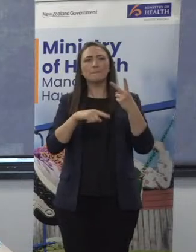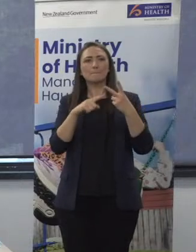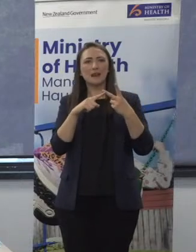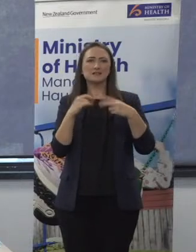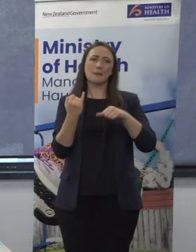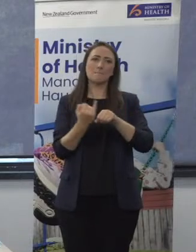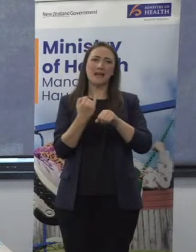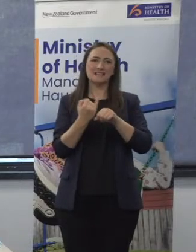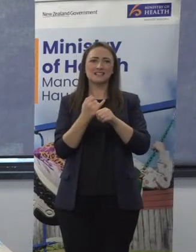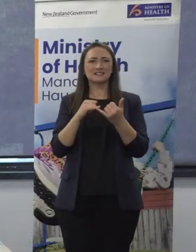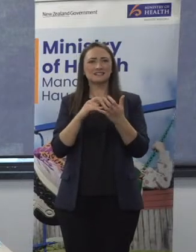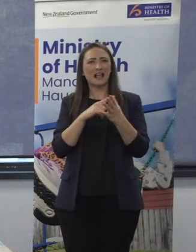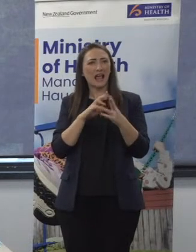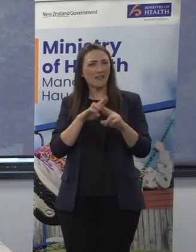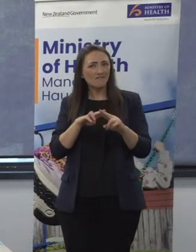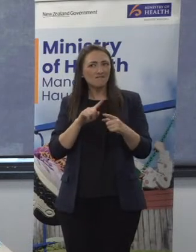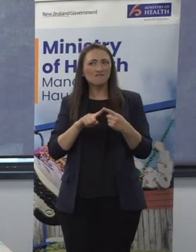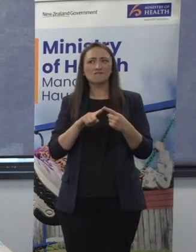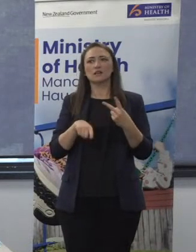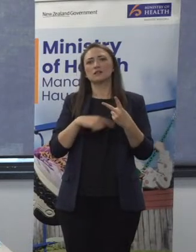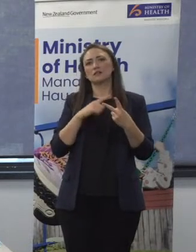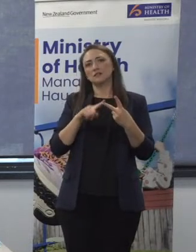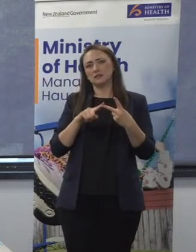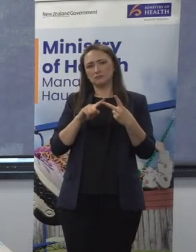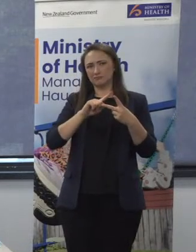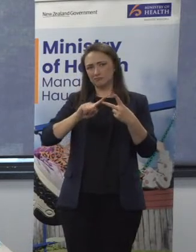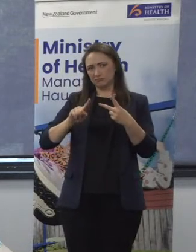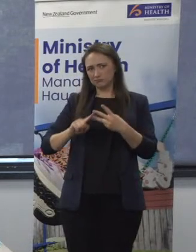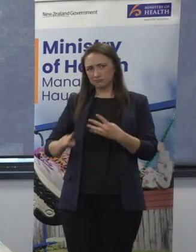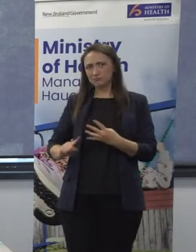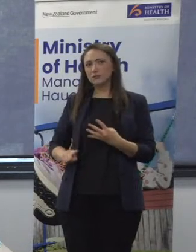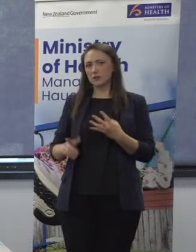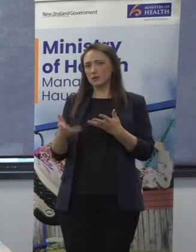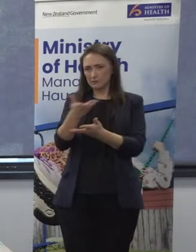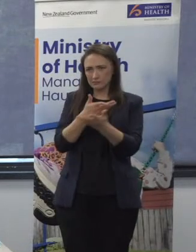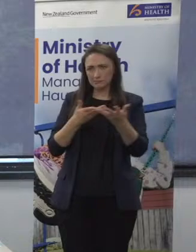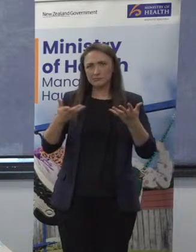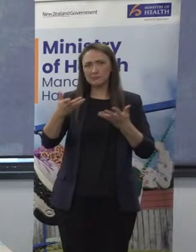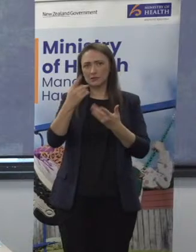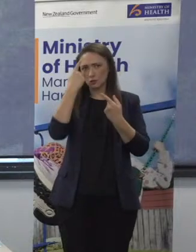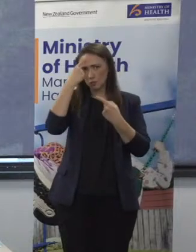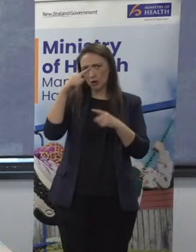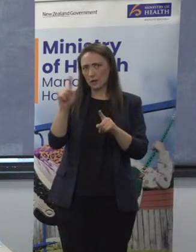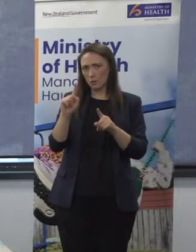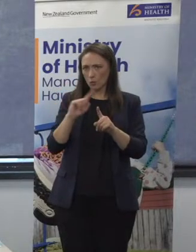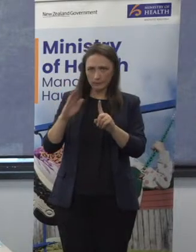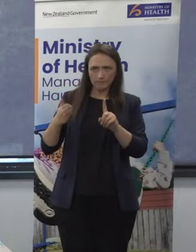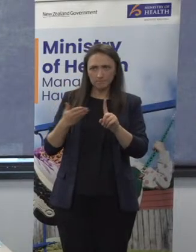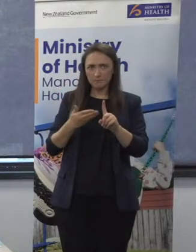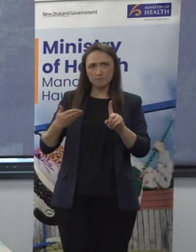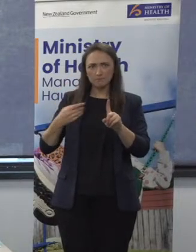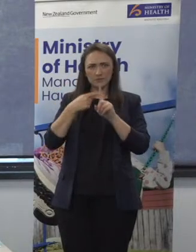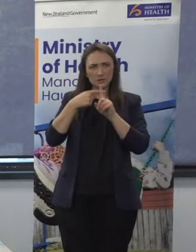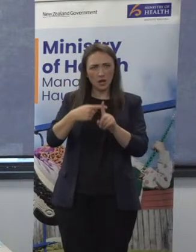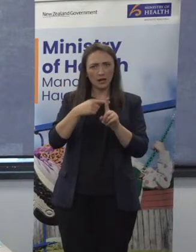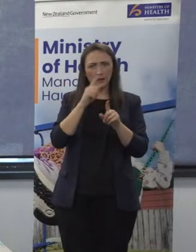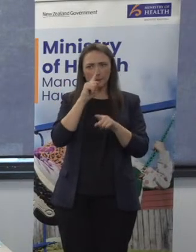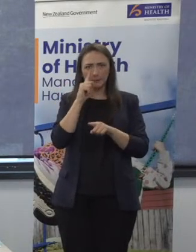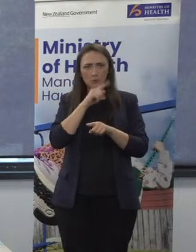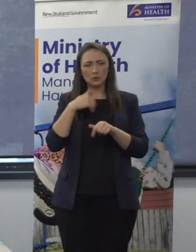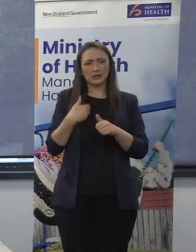other medical bodies about the right target for that. Is there work underway to sort of improve vaccine